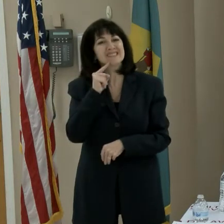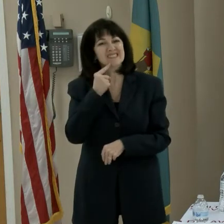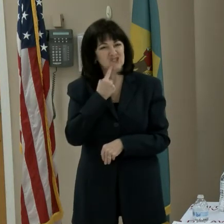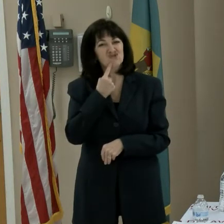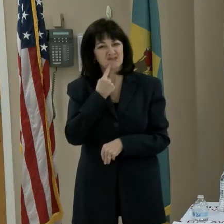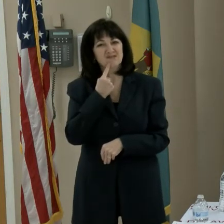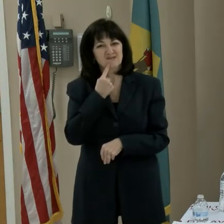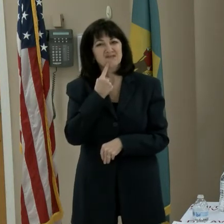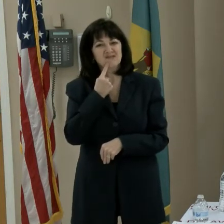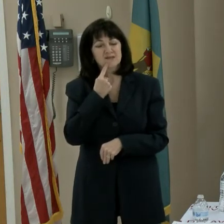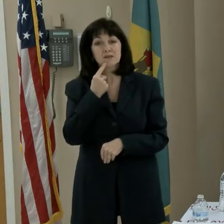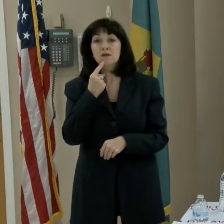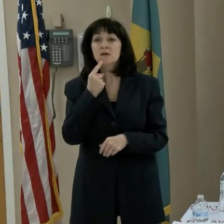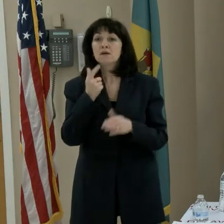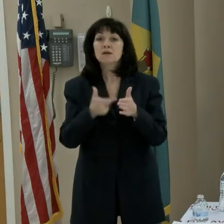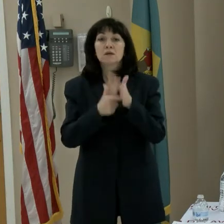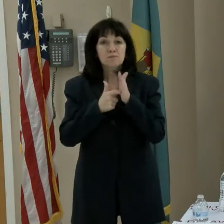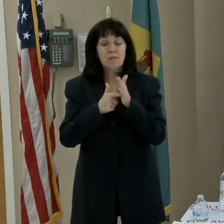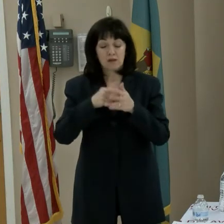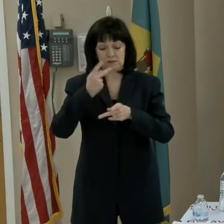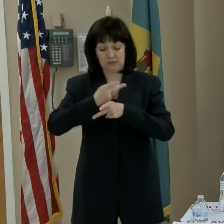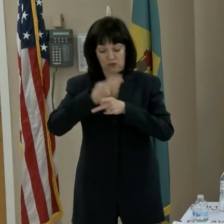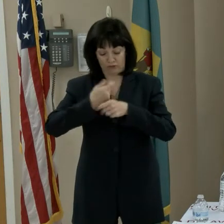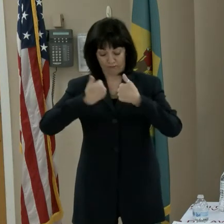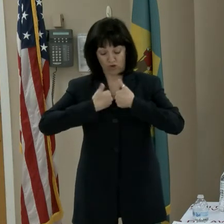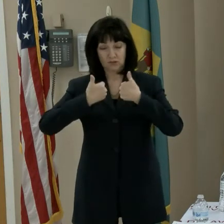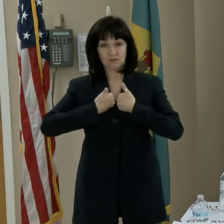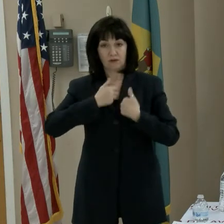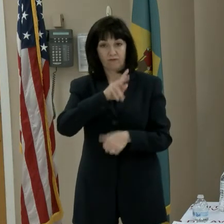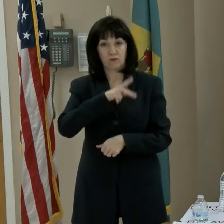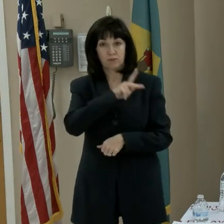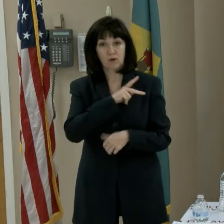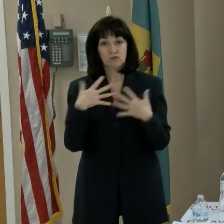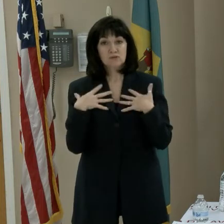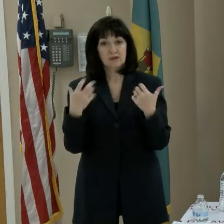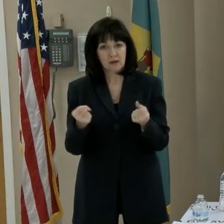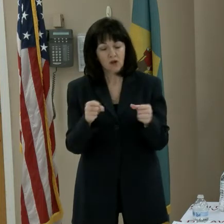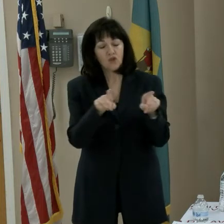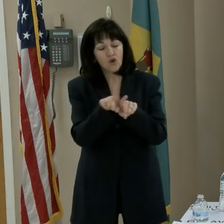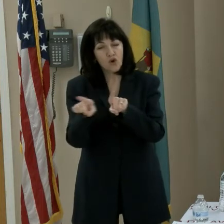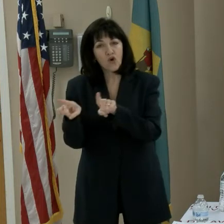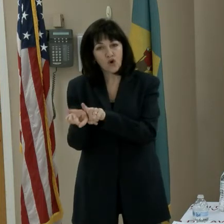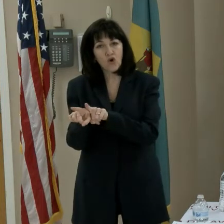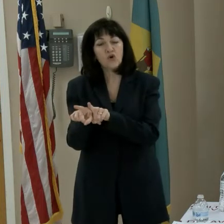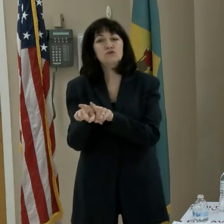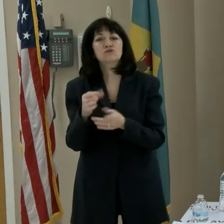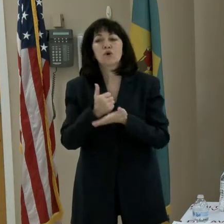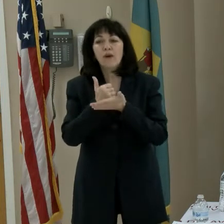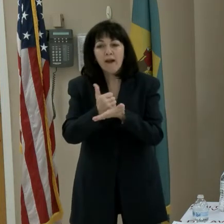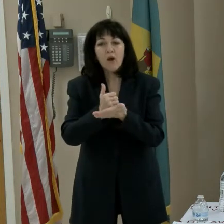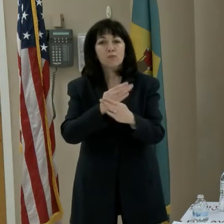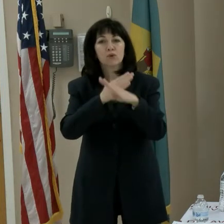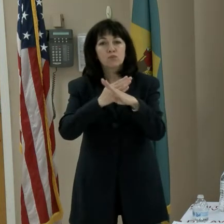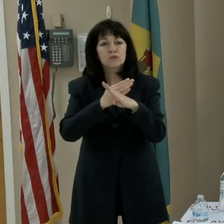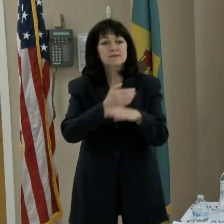to take care of our own personal health as well as help and protect all of those around